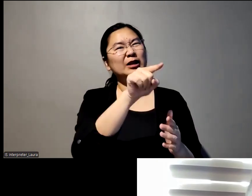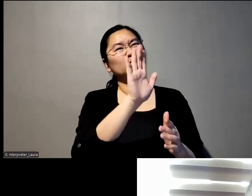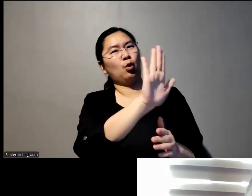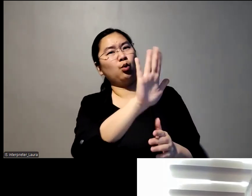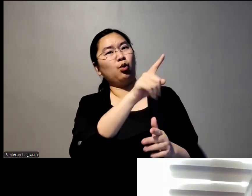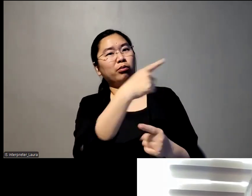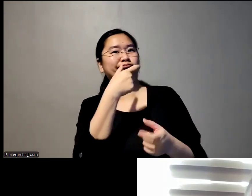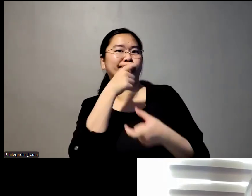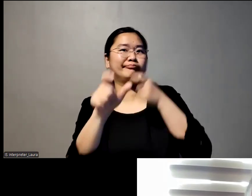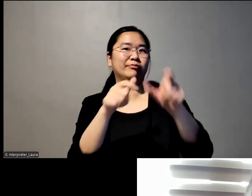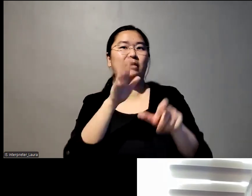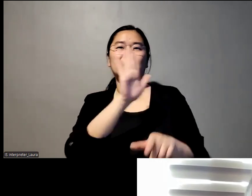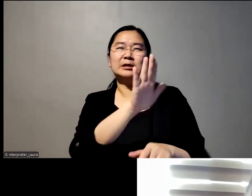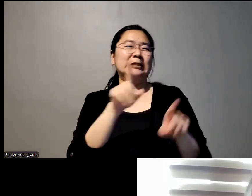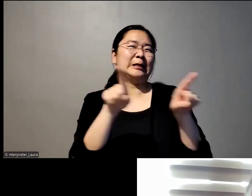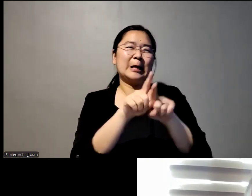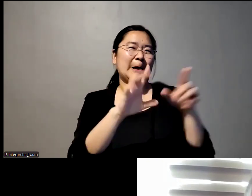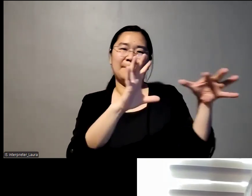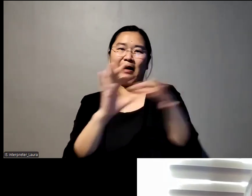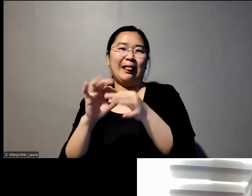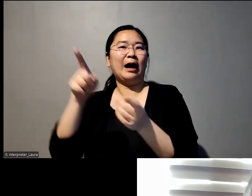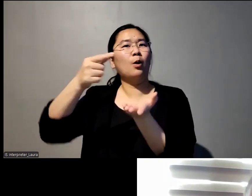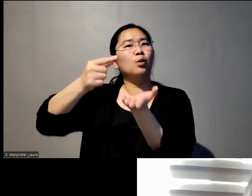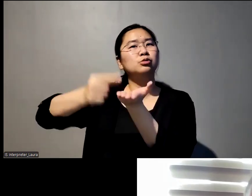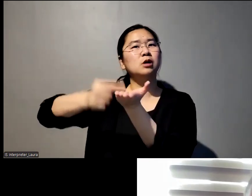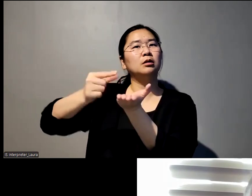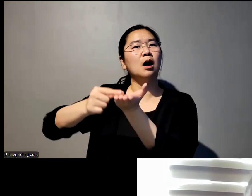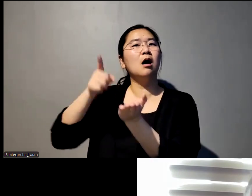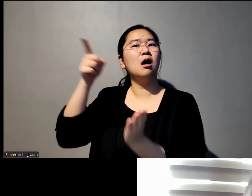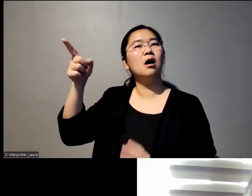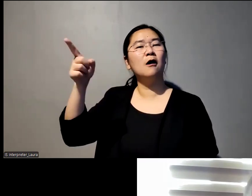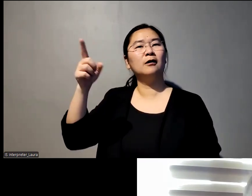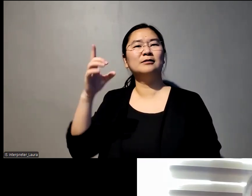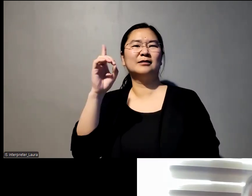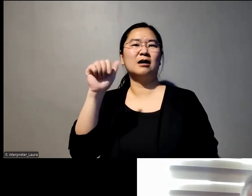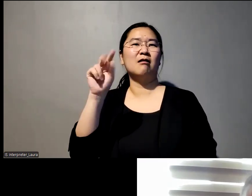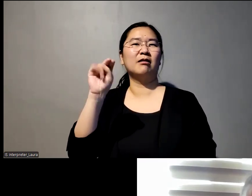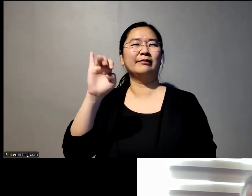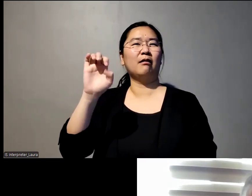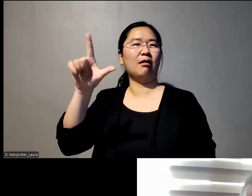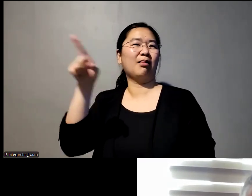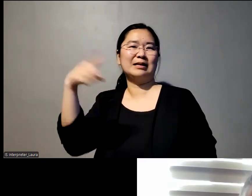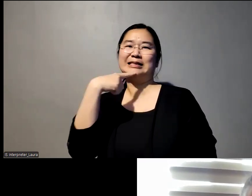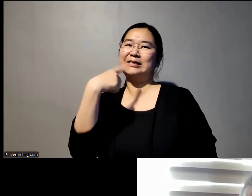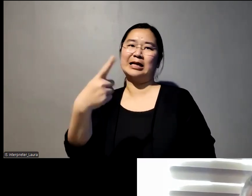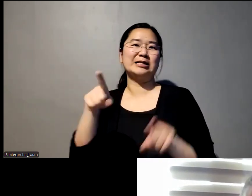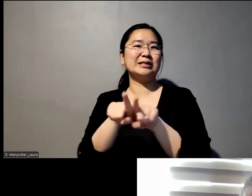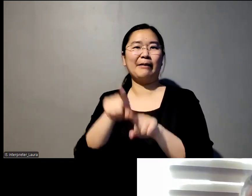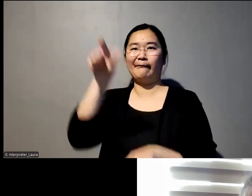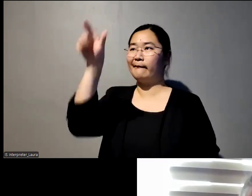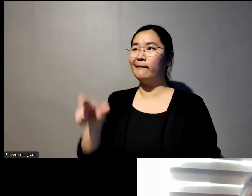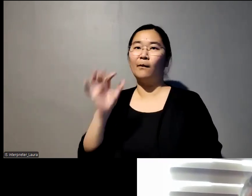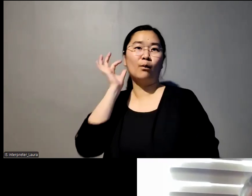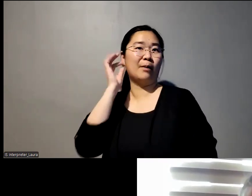Global Coalition on Deinstitutionalization after Samuel speaks, because many of you had questions in the box about where can we go, where are